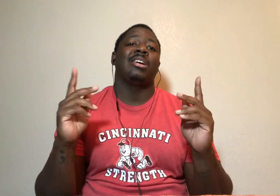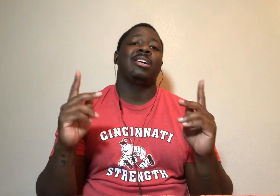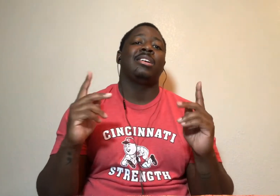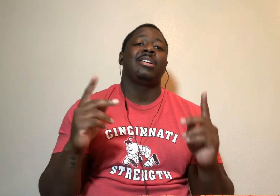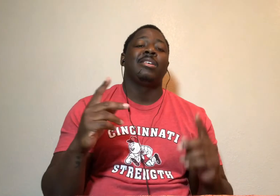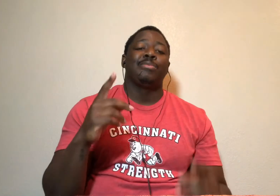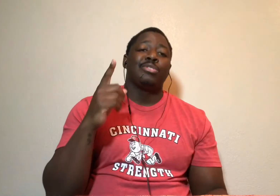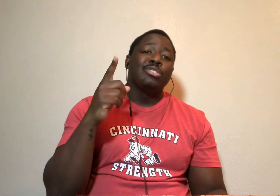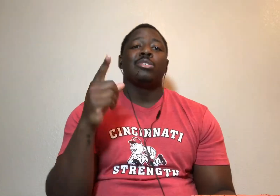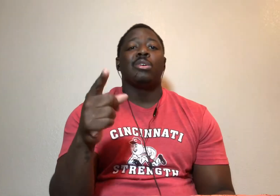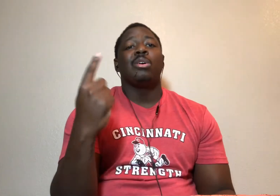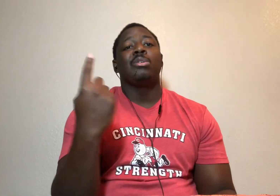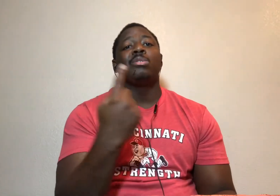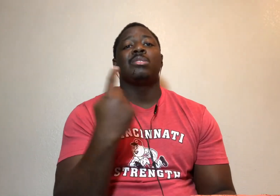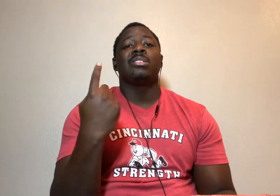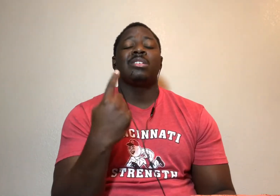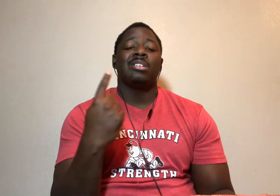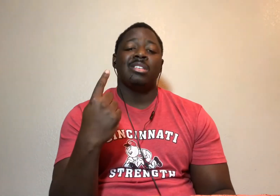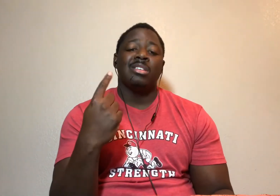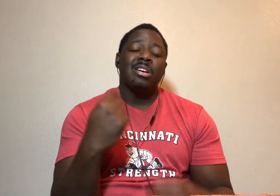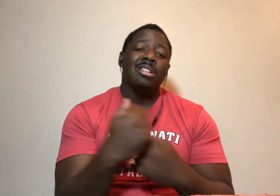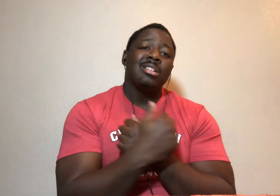okay. You're only the